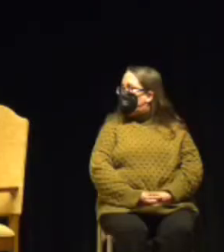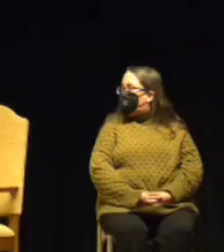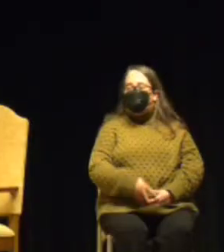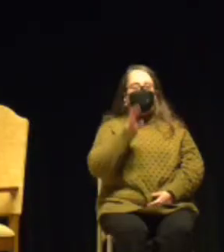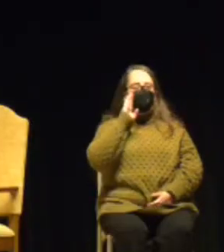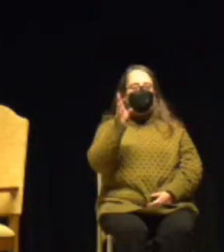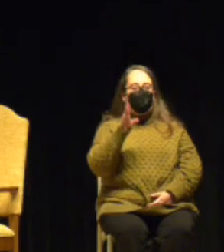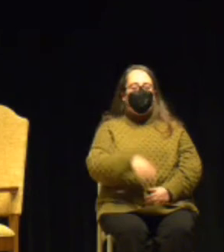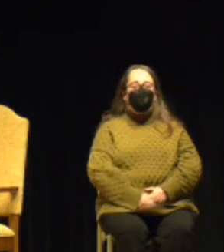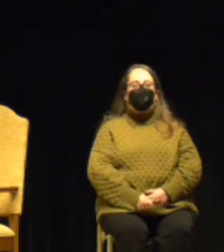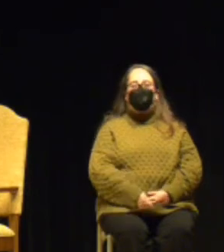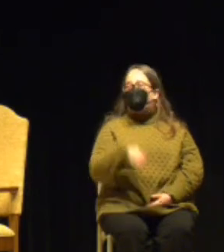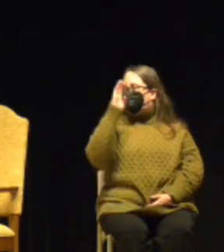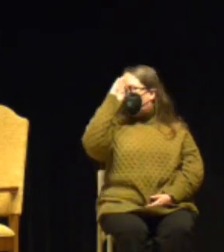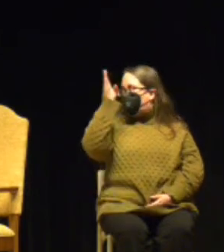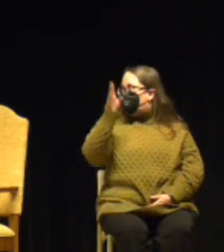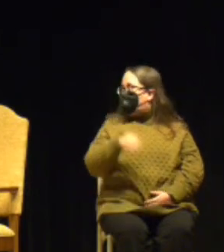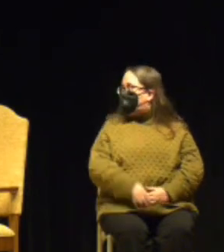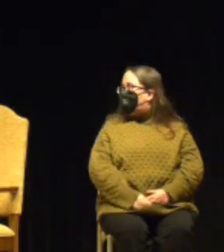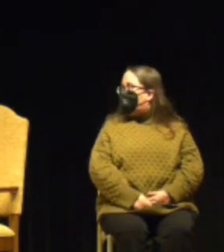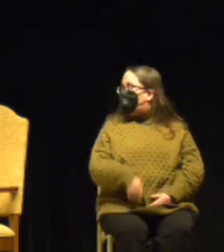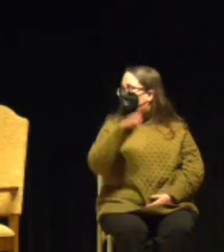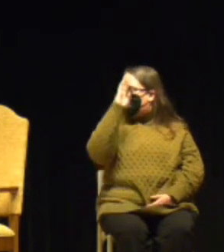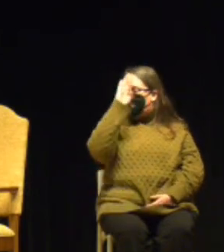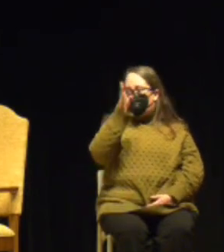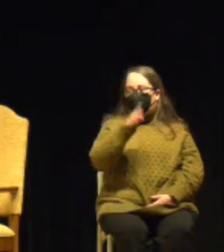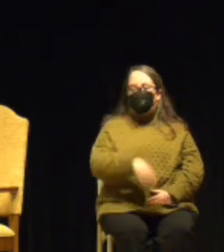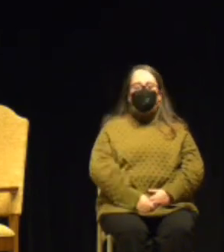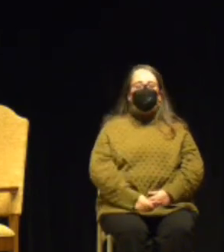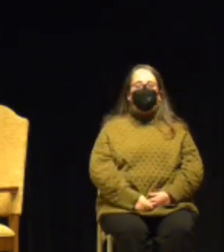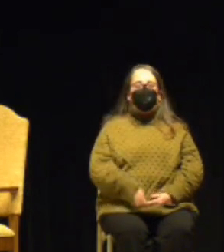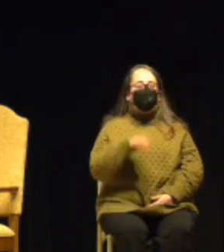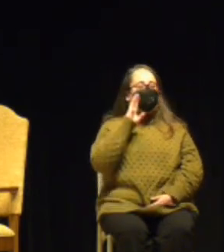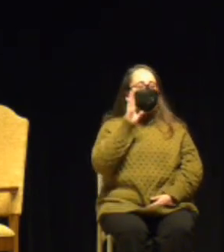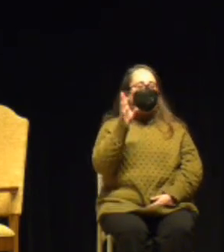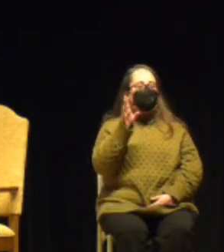Hello. Hello. Hello. Ah.